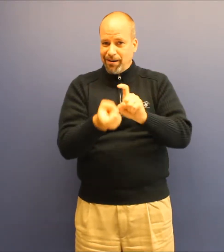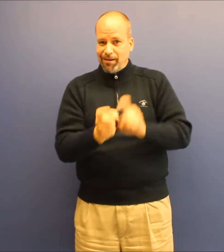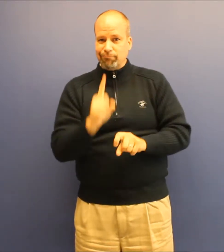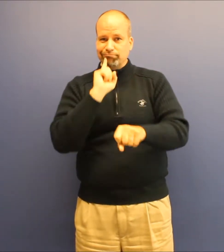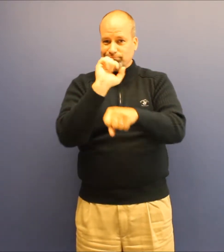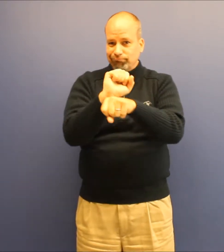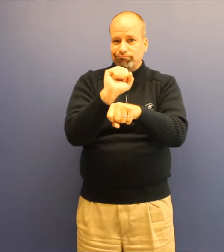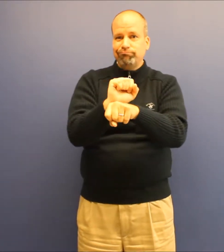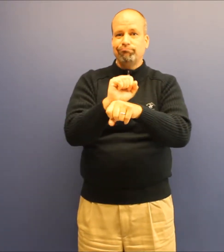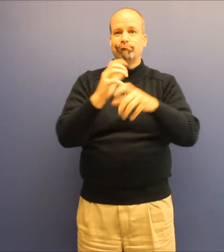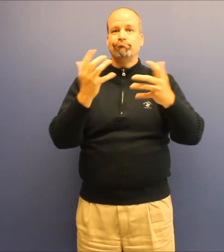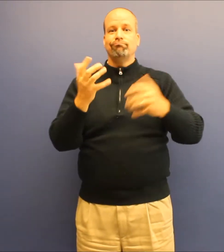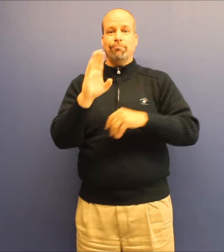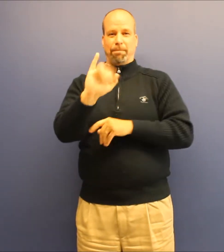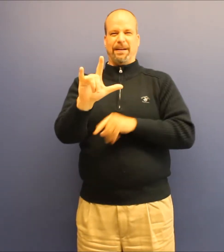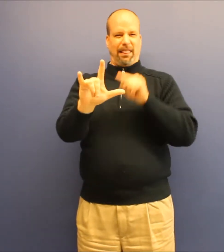some changes to the bill.